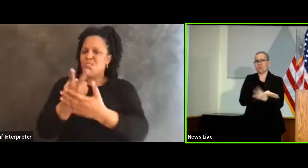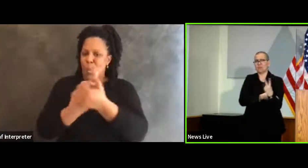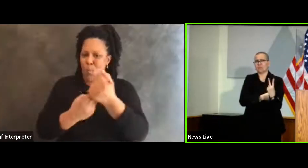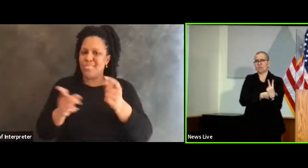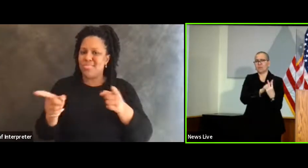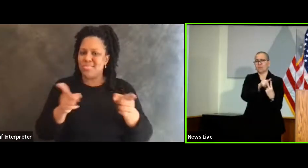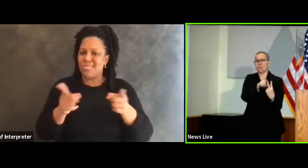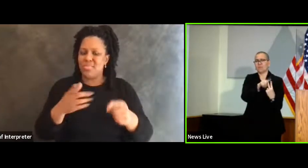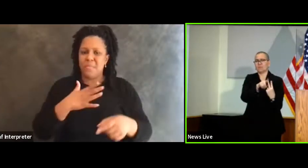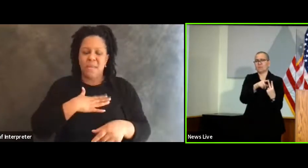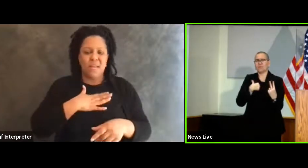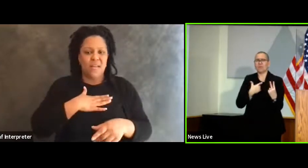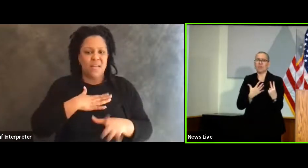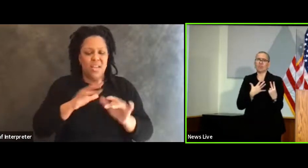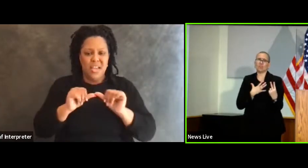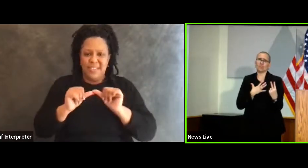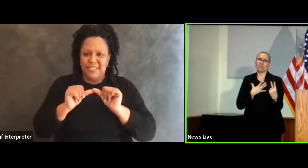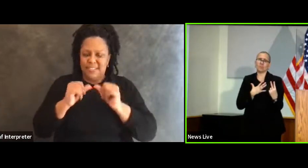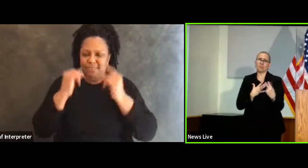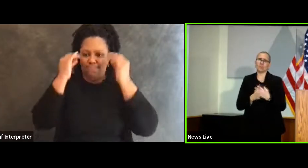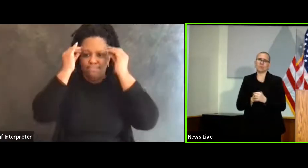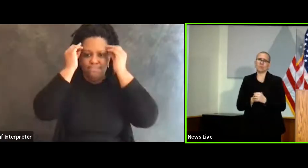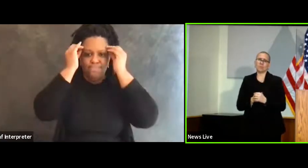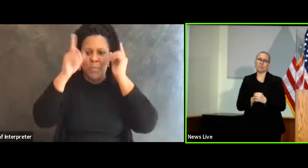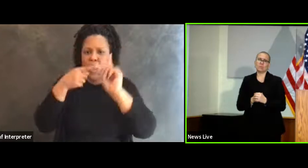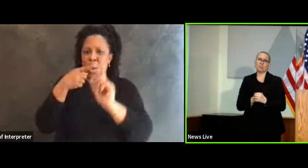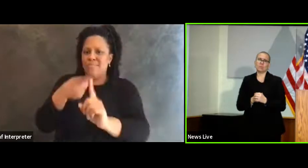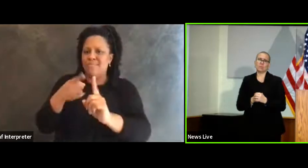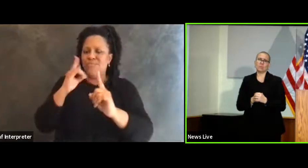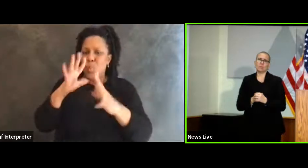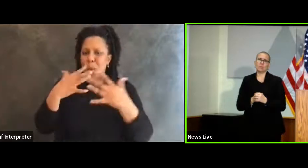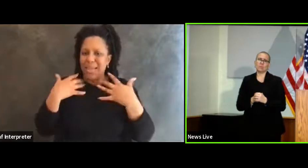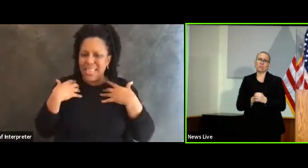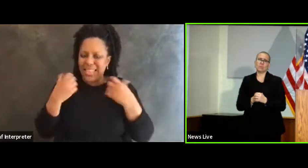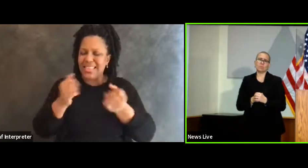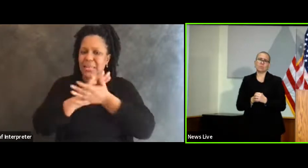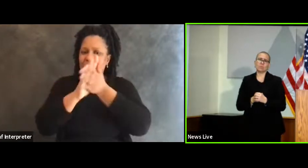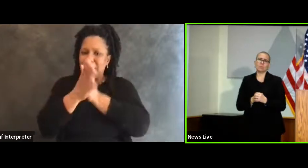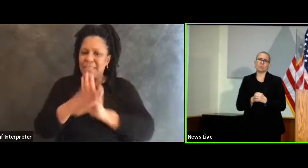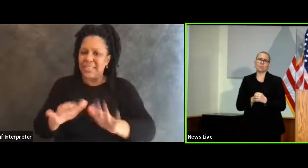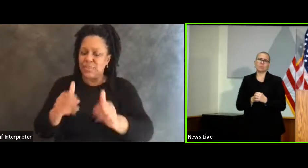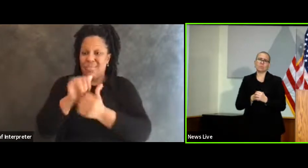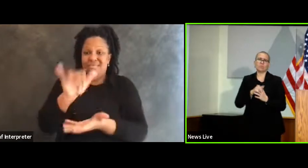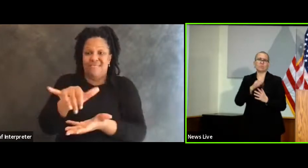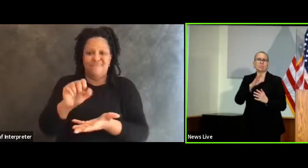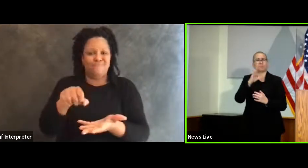for you, for healing and peace with that, Kevin.